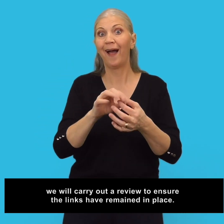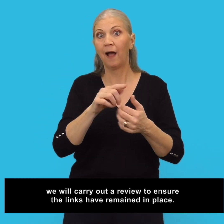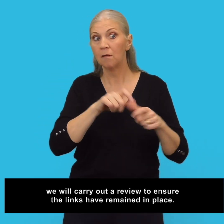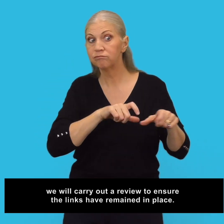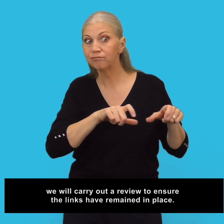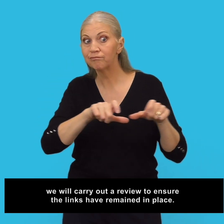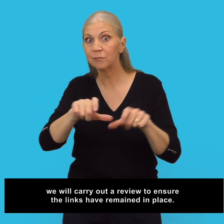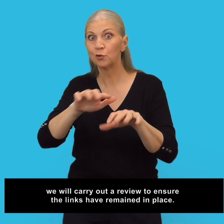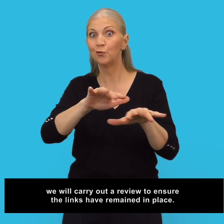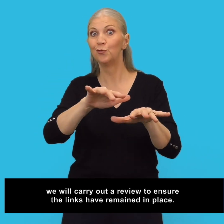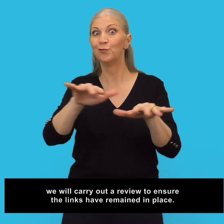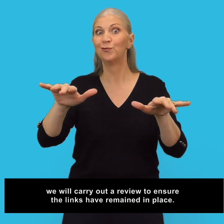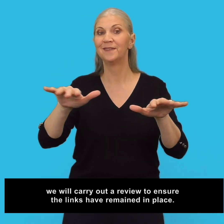place.